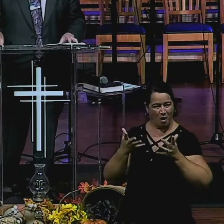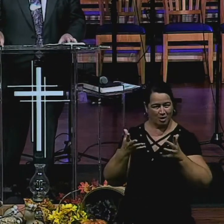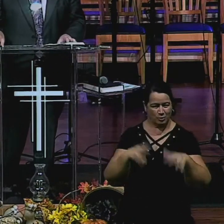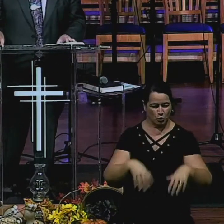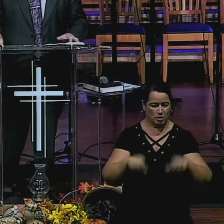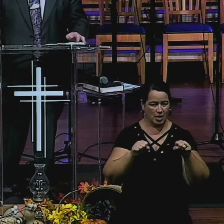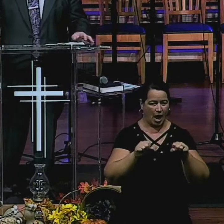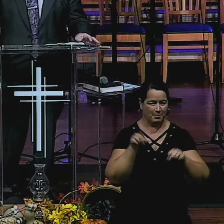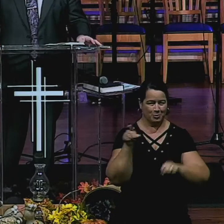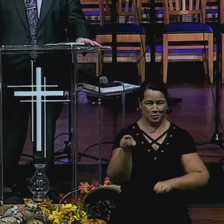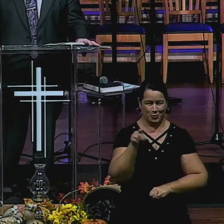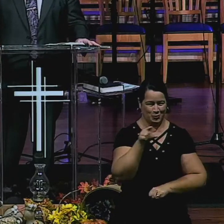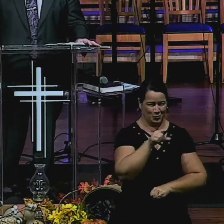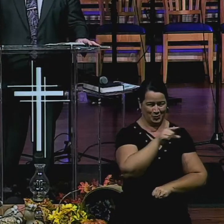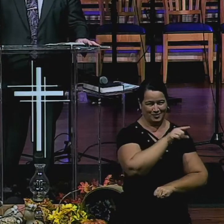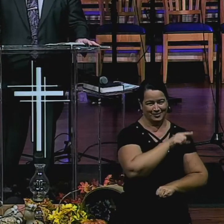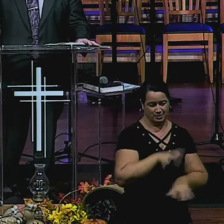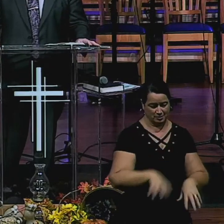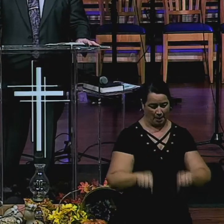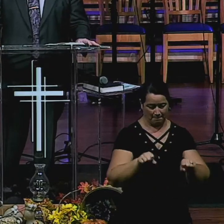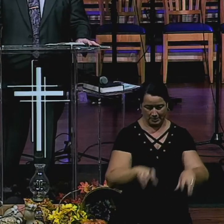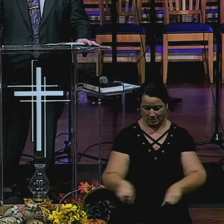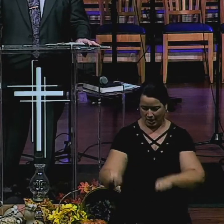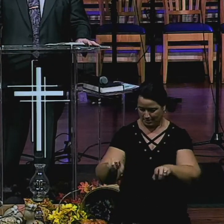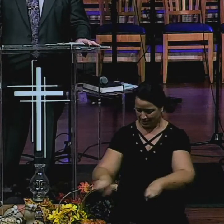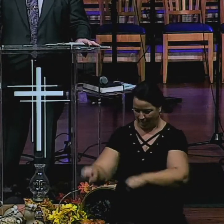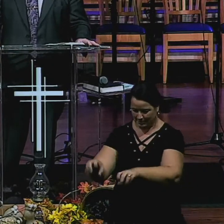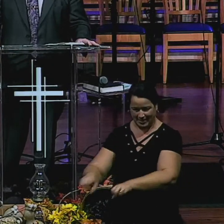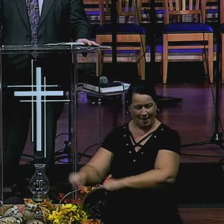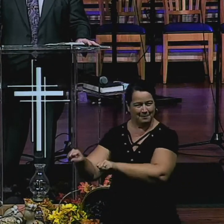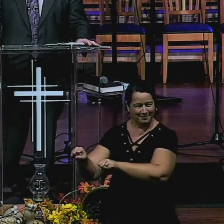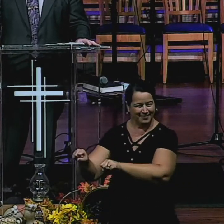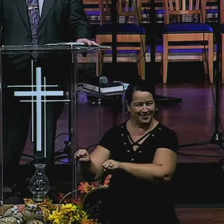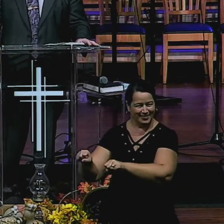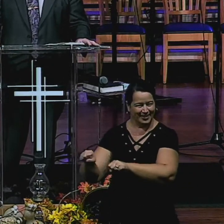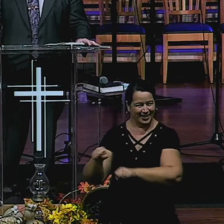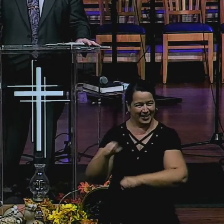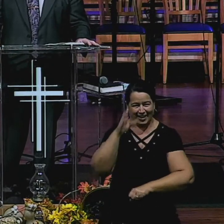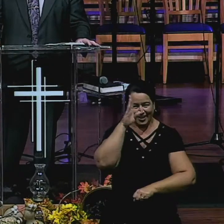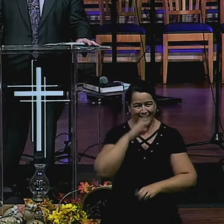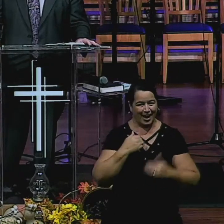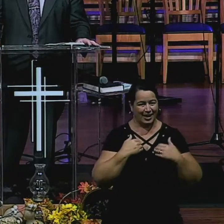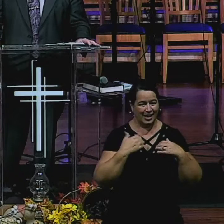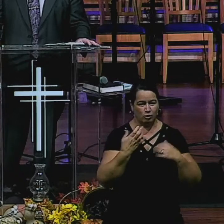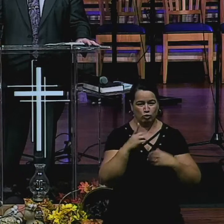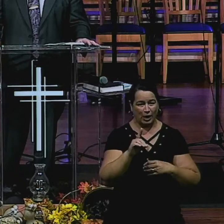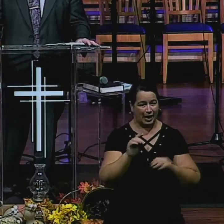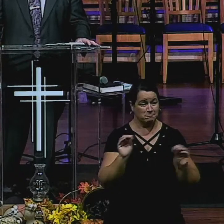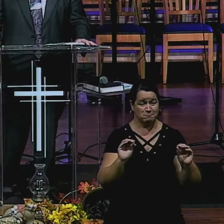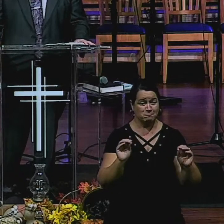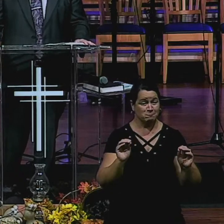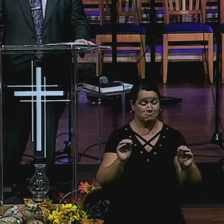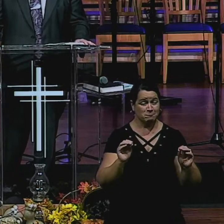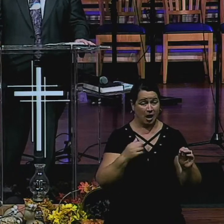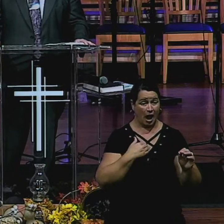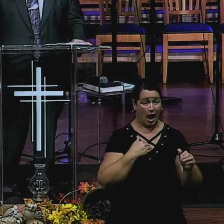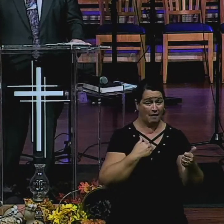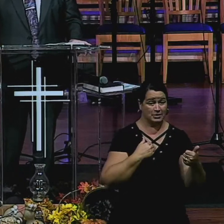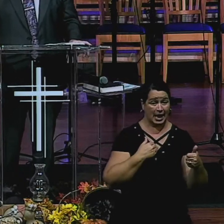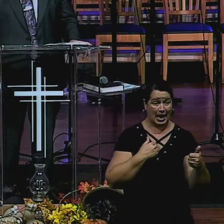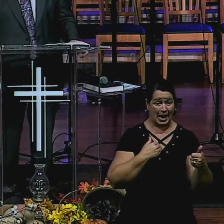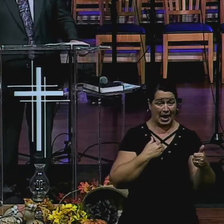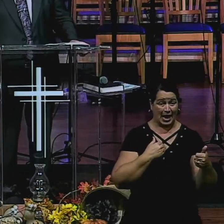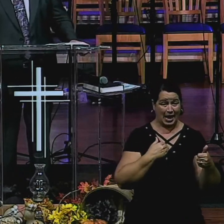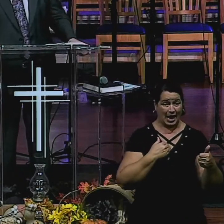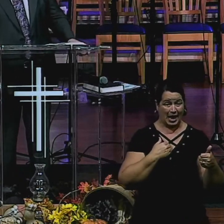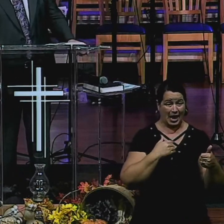you. And by the way, we're all adopted. God has no grands. I got 10 grands. Love him, love him, love him, love him,